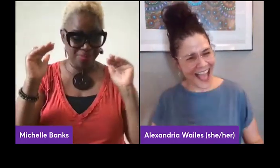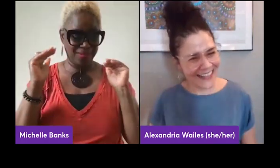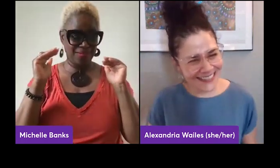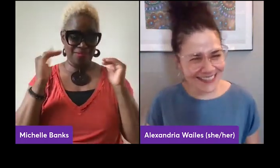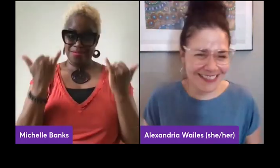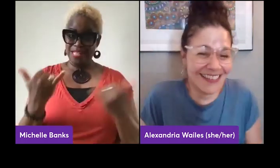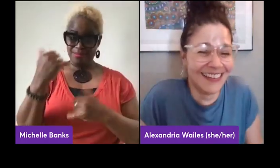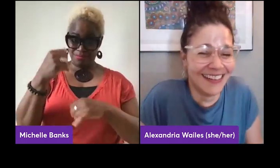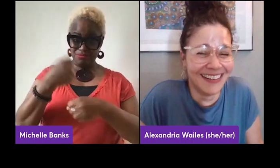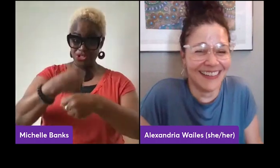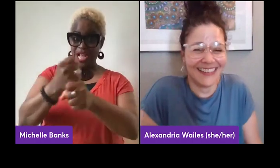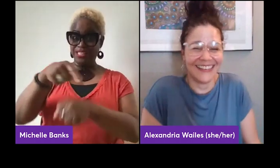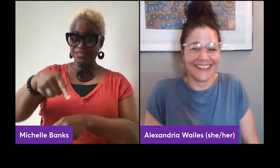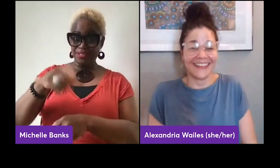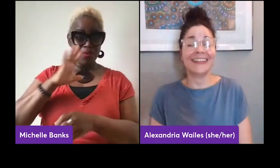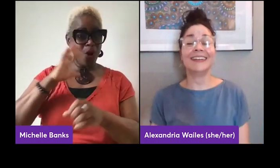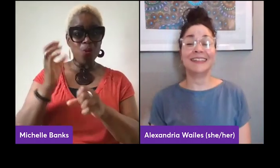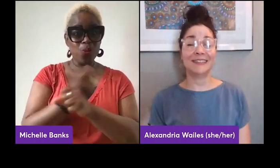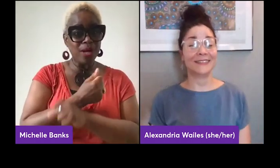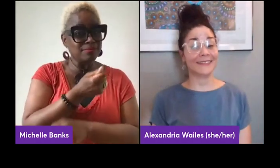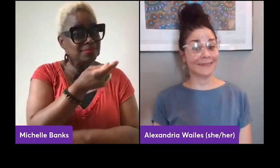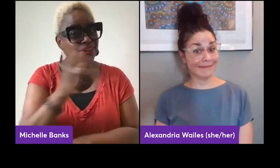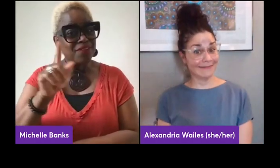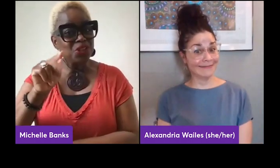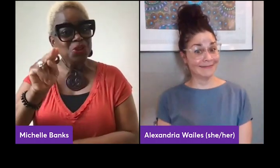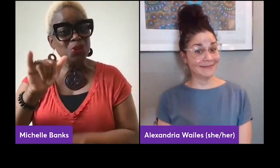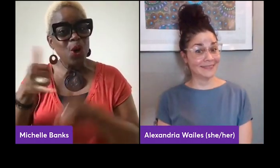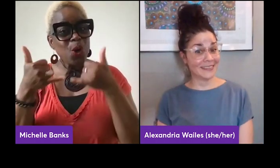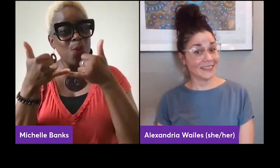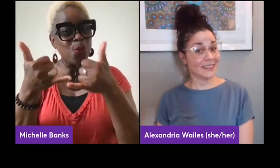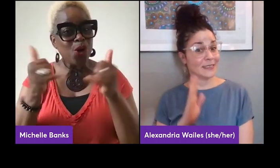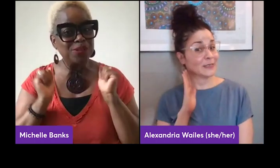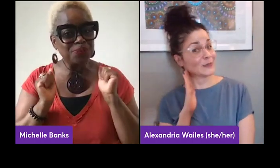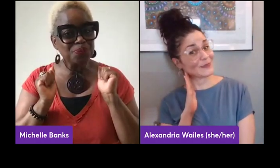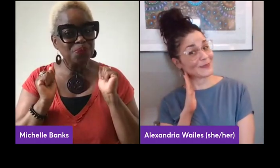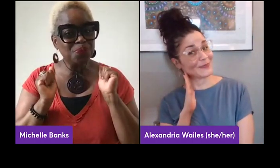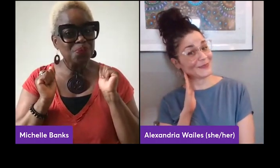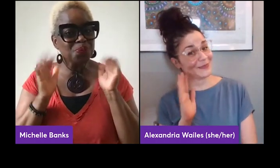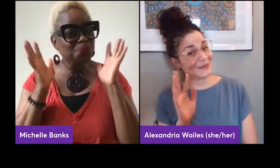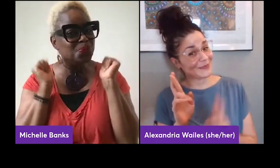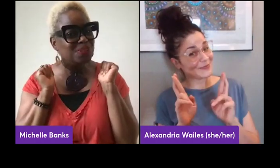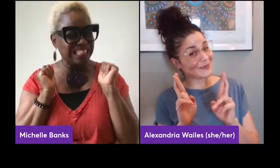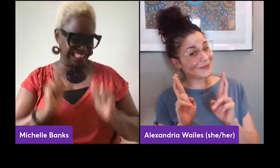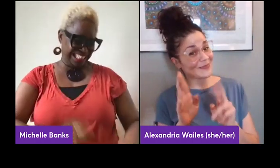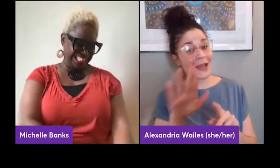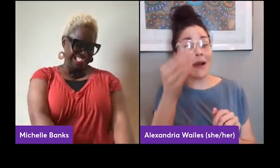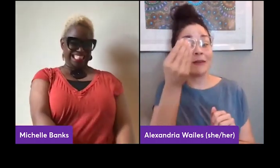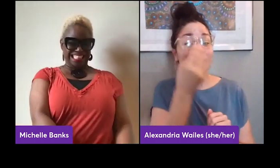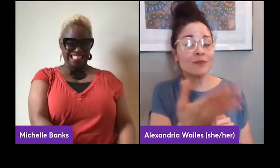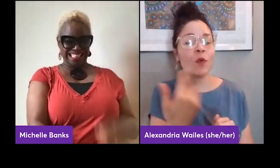That's incredible. And I hope this production will win several Tony Awards.